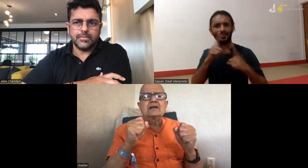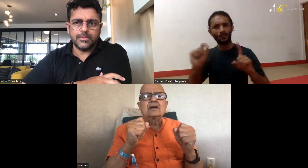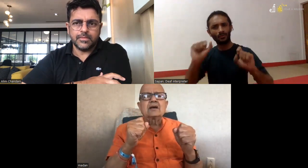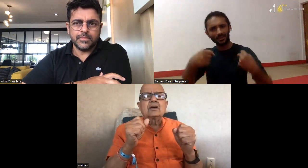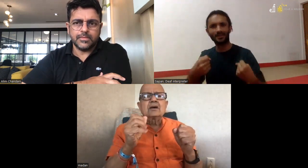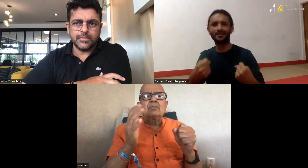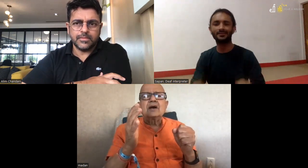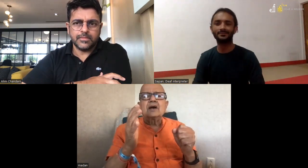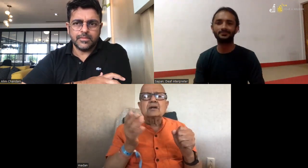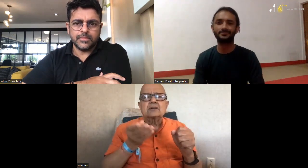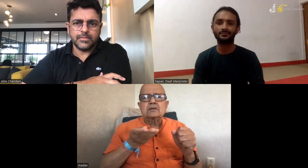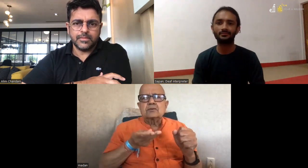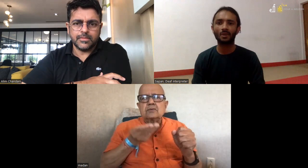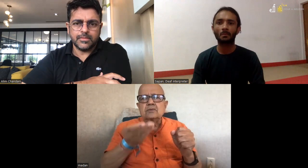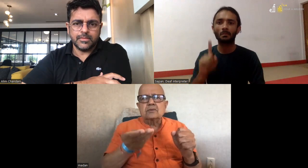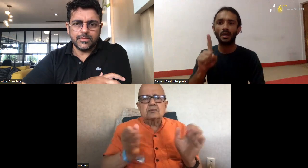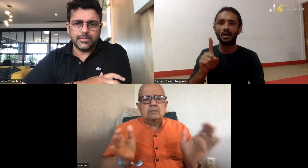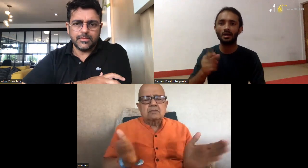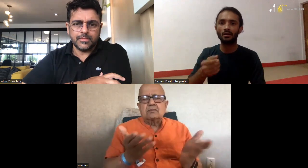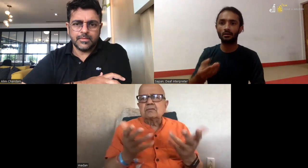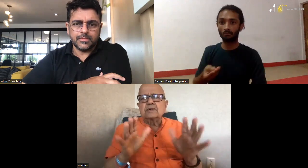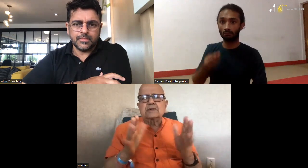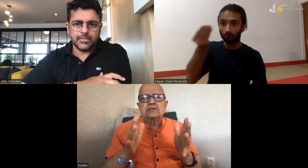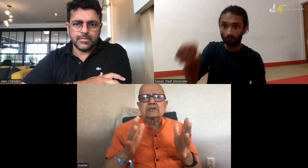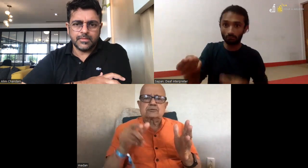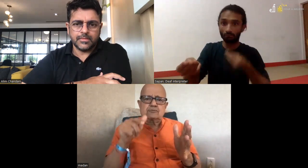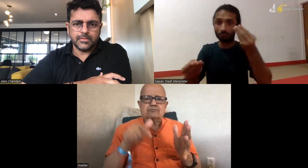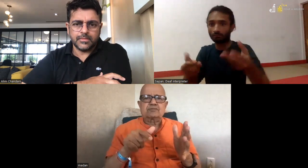pass, BA, MA, PhD,